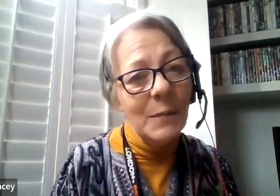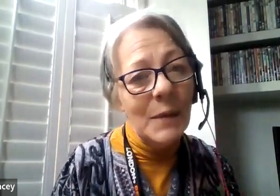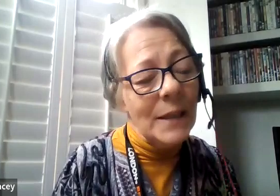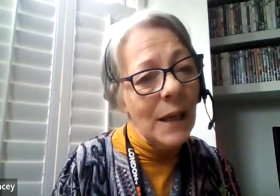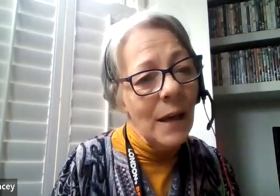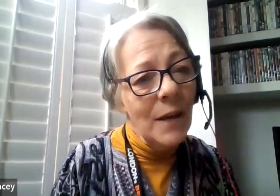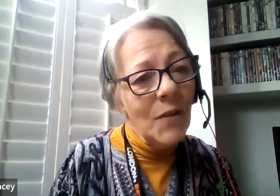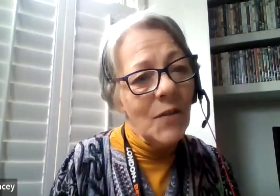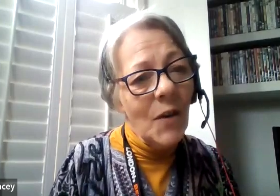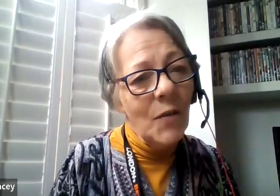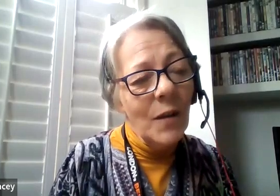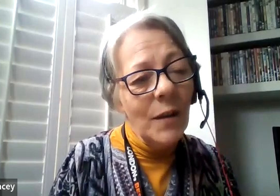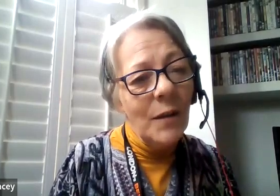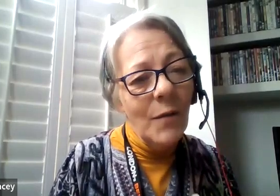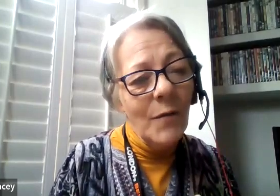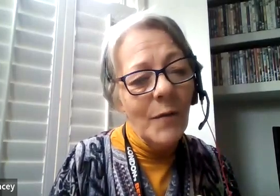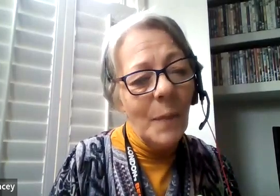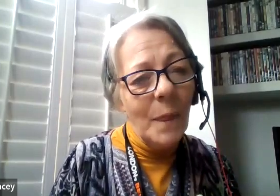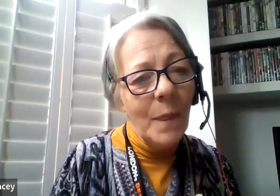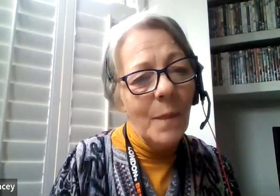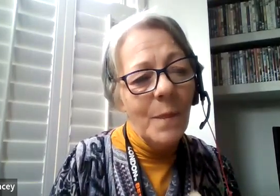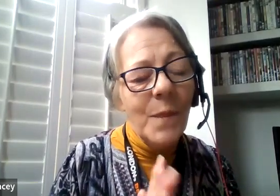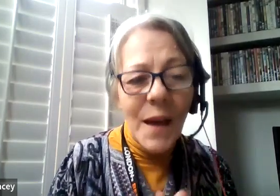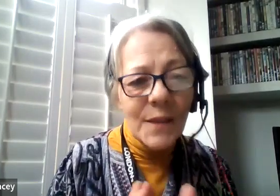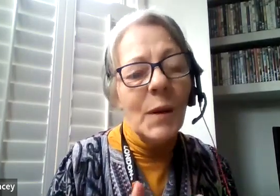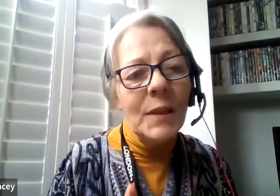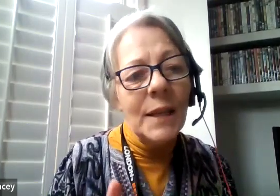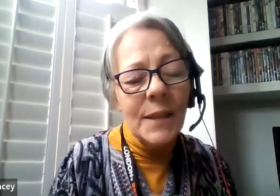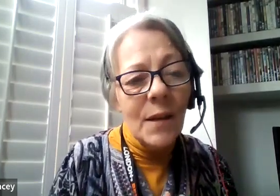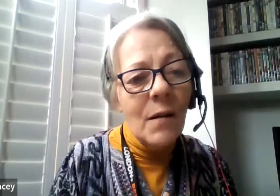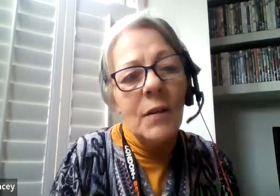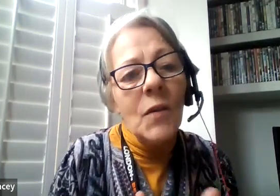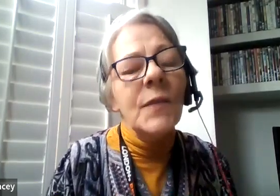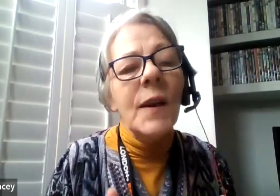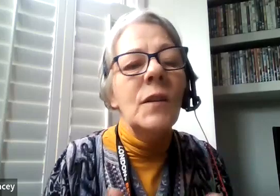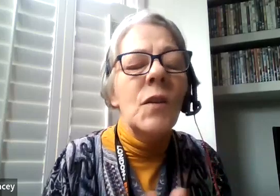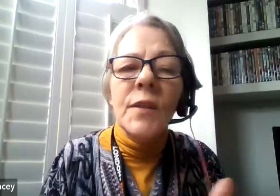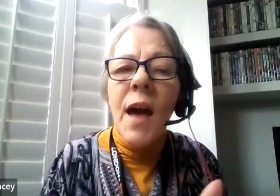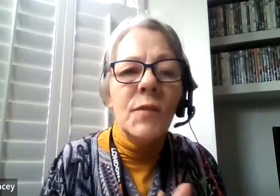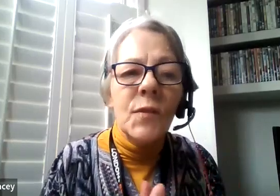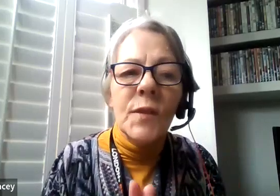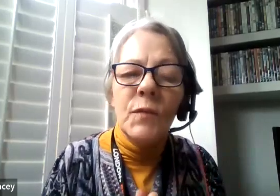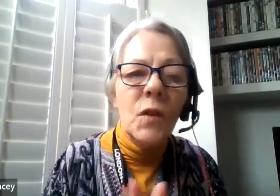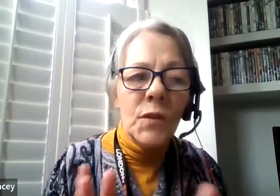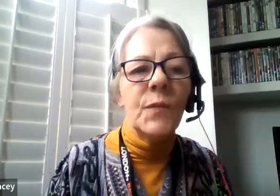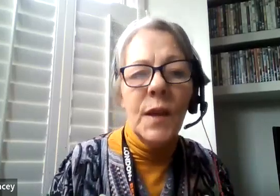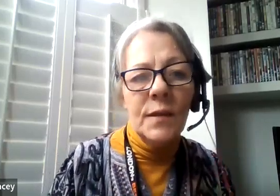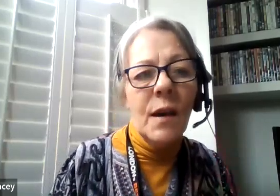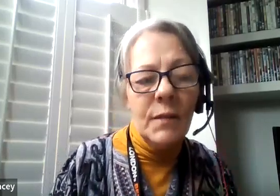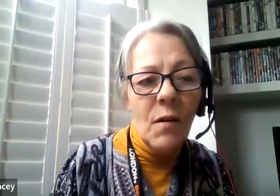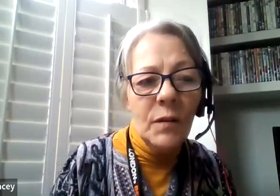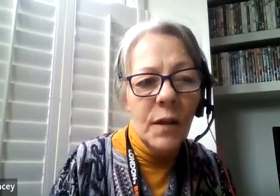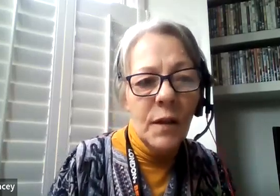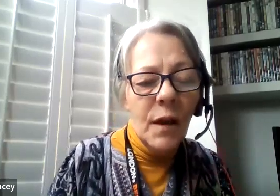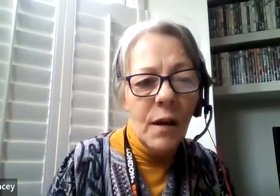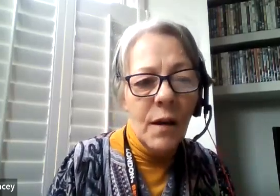hidden disability. So, you know, that's where we need to start. Lots of councils have lots of things